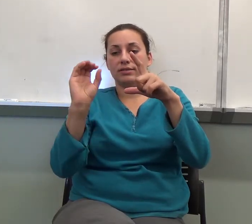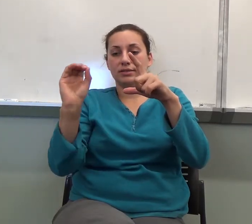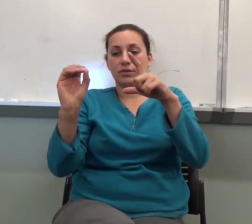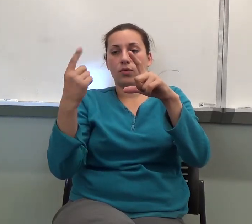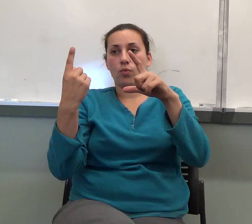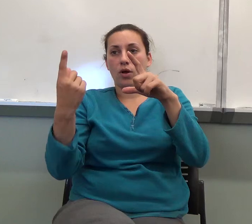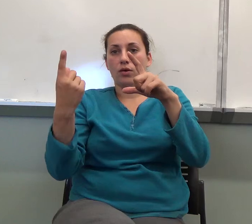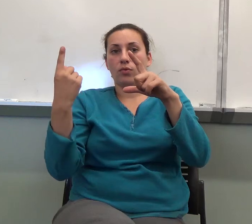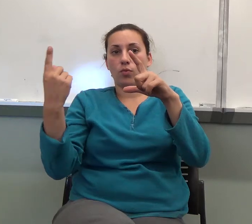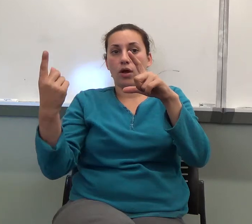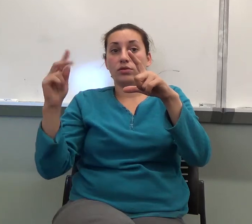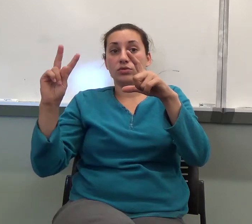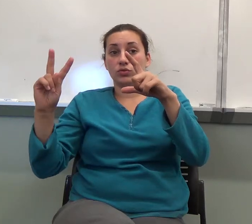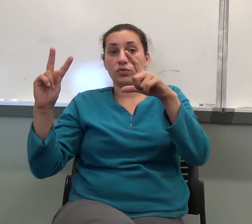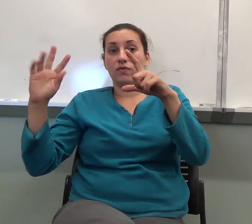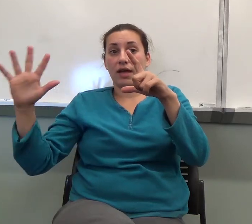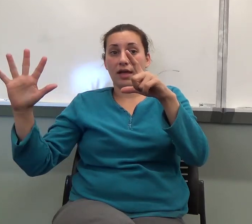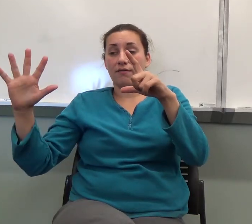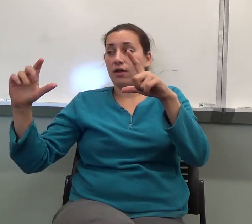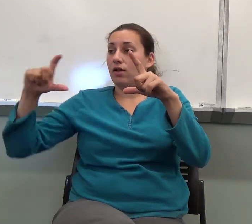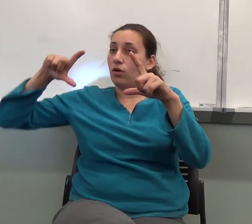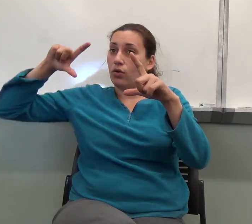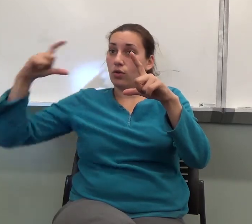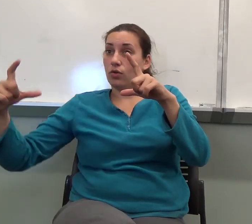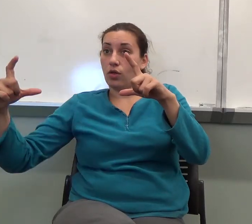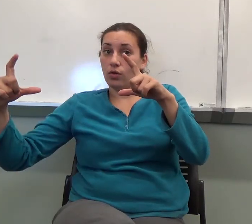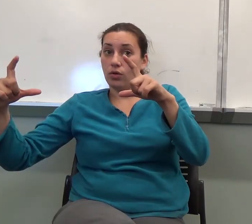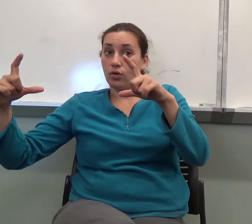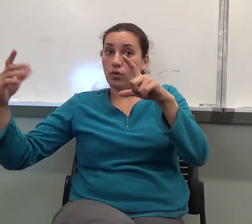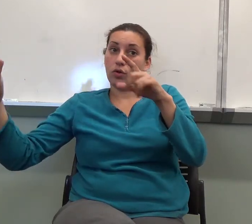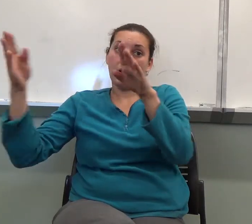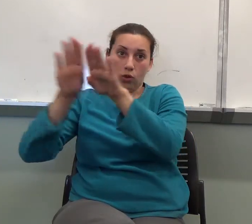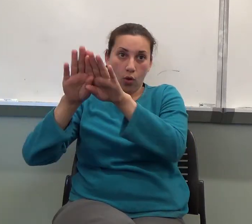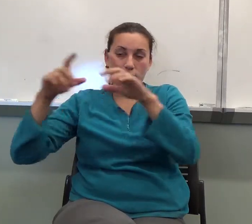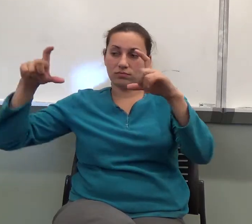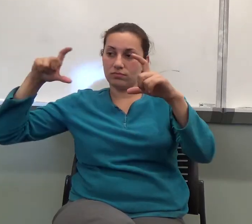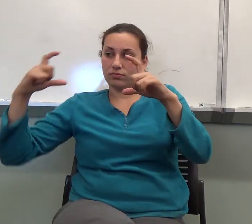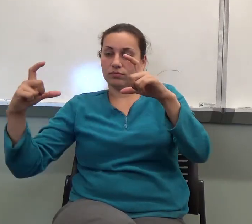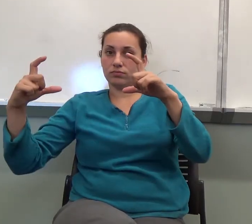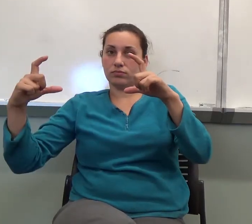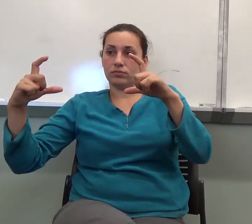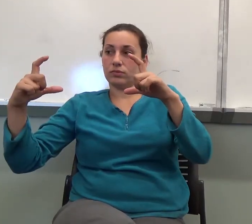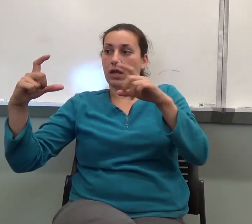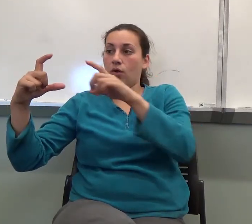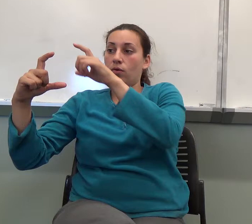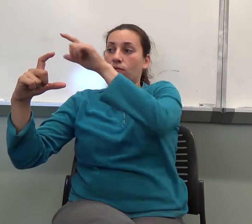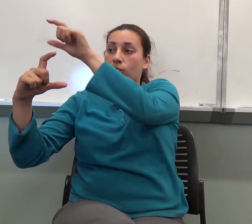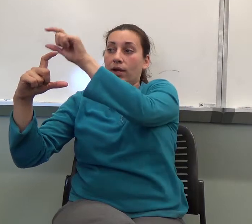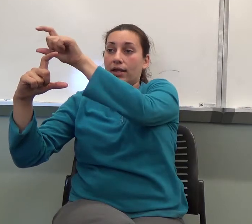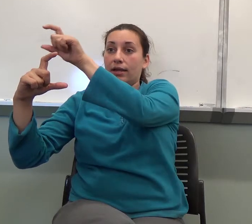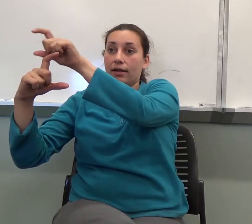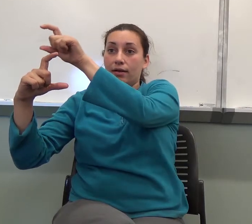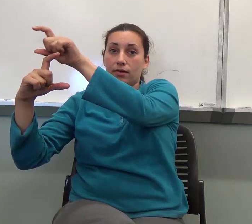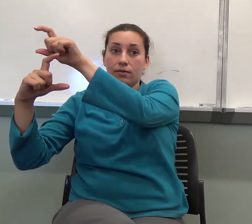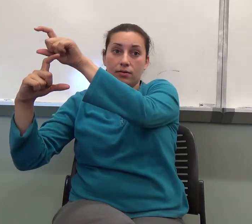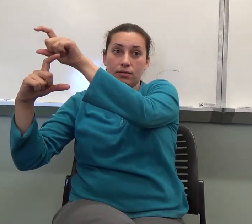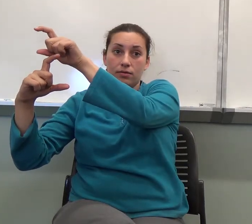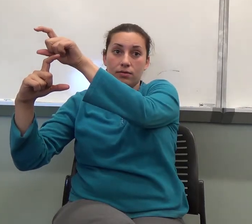1.01125. Close the set of parentheses. Now you're going to tell it to raise it to a power. Your key may look different, but here's